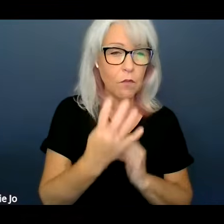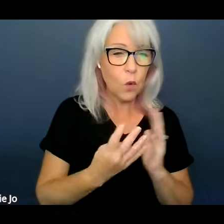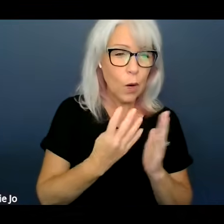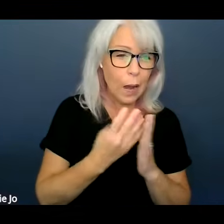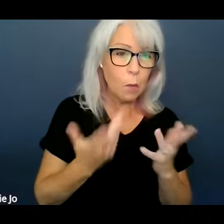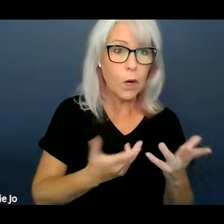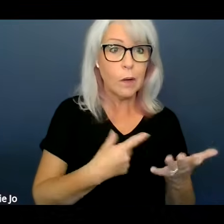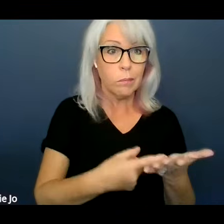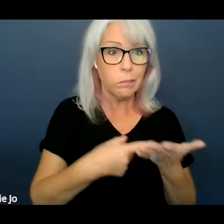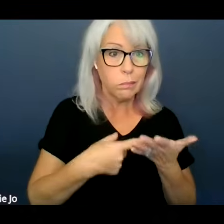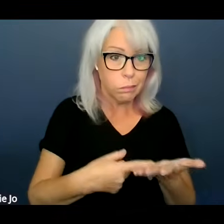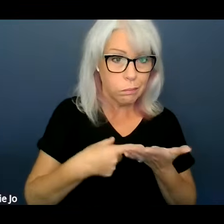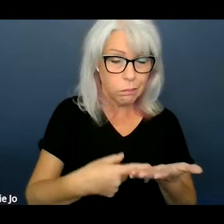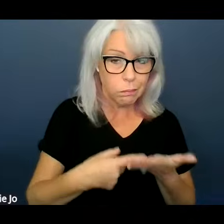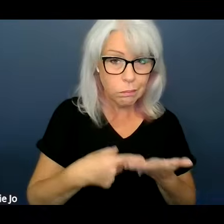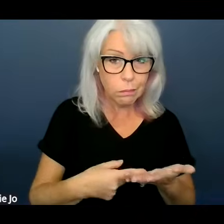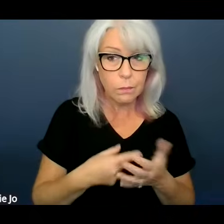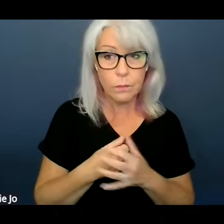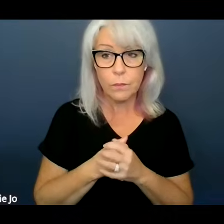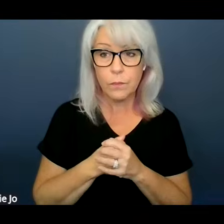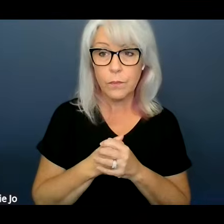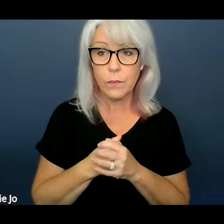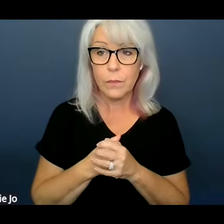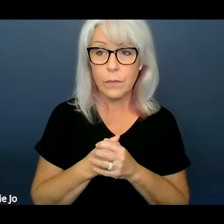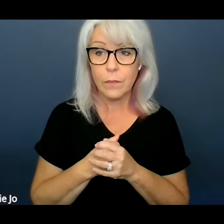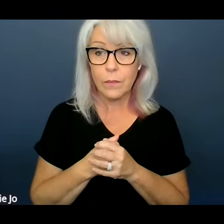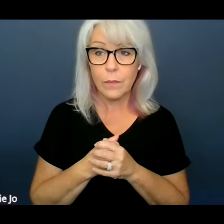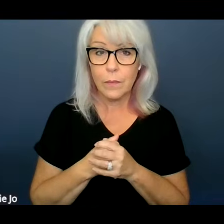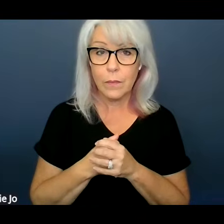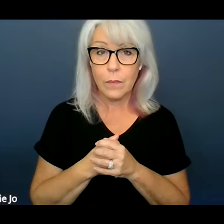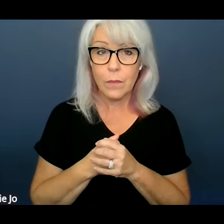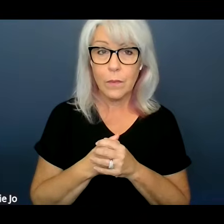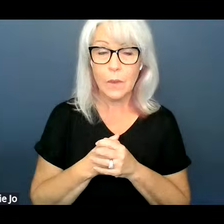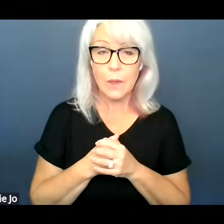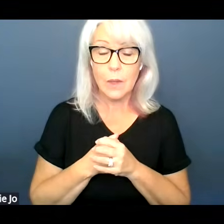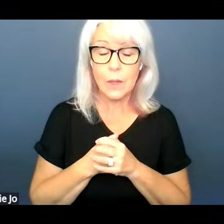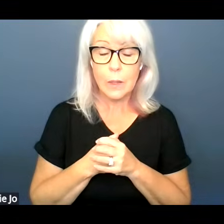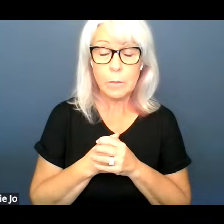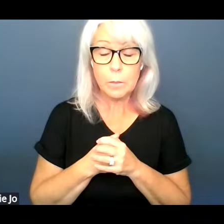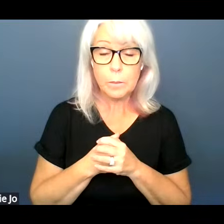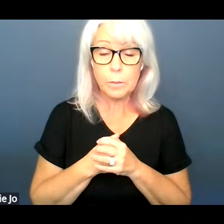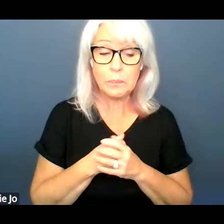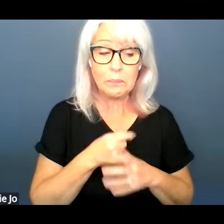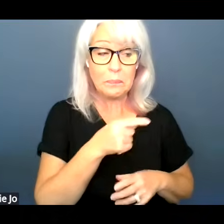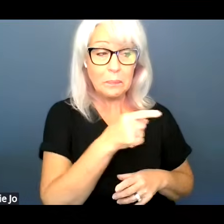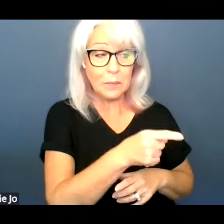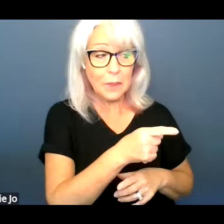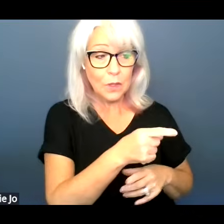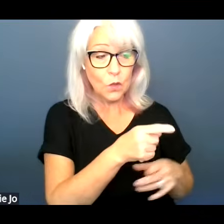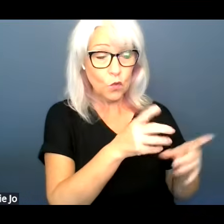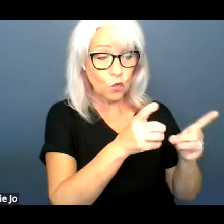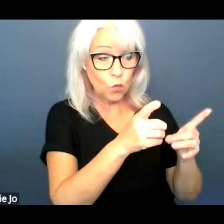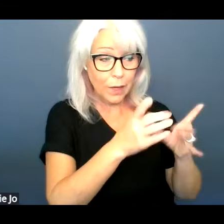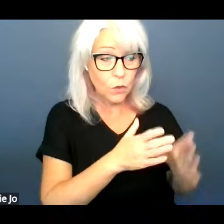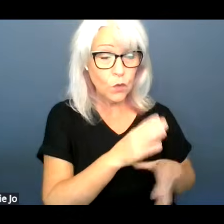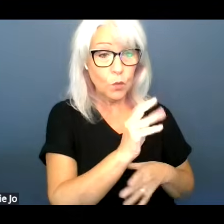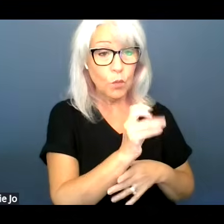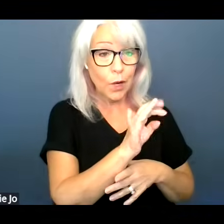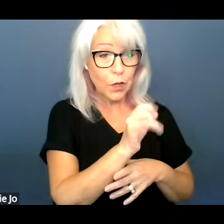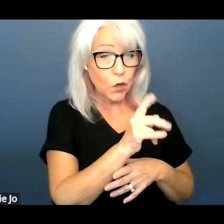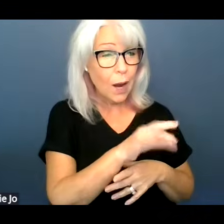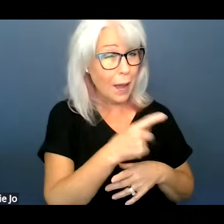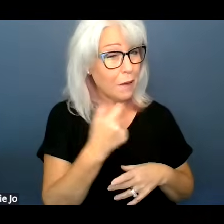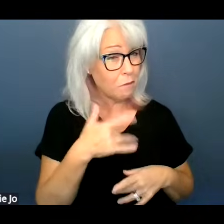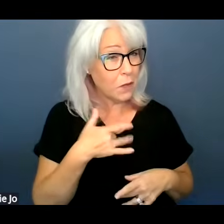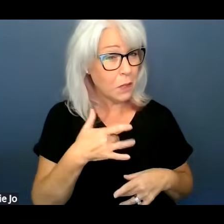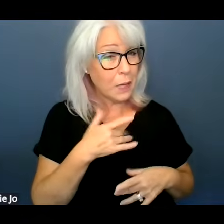So I've returned to in the comments that I think Director Brader's language meets the standards. It builds